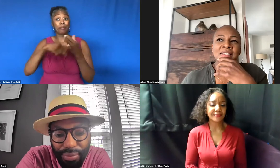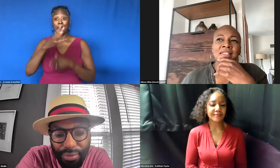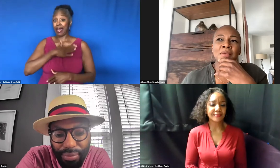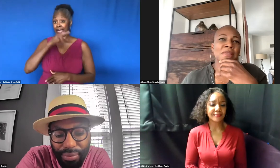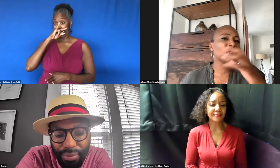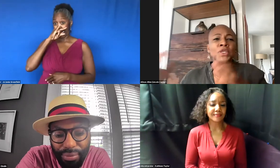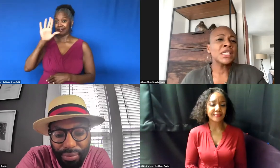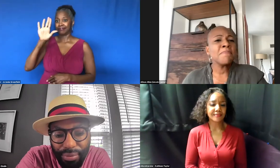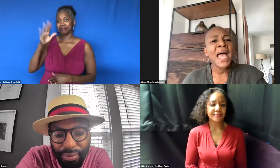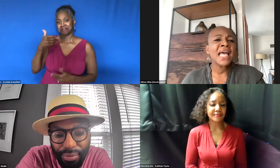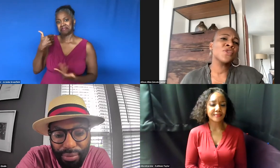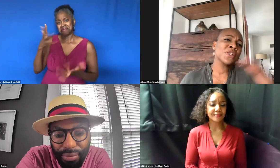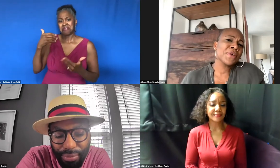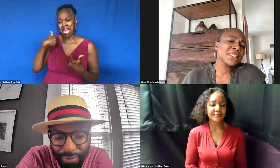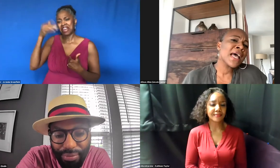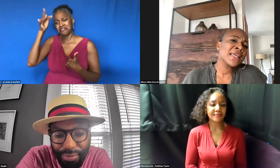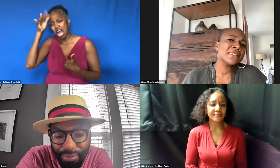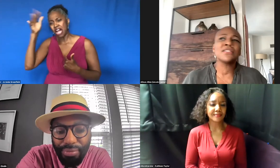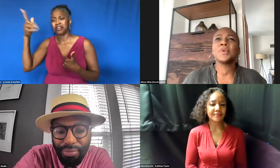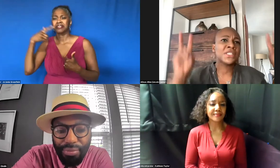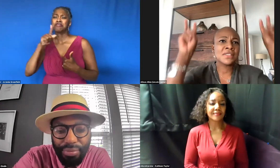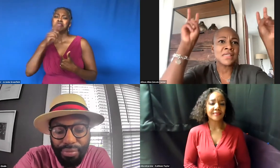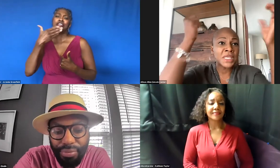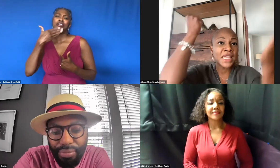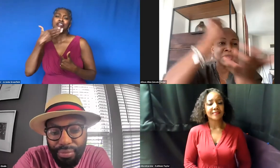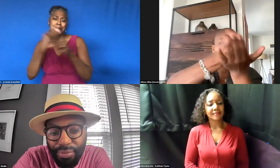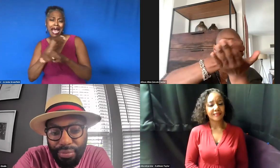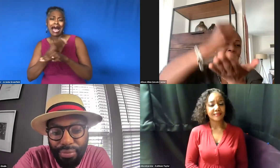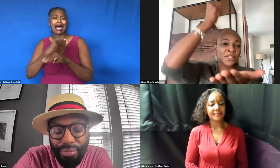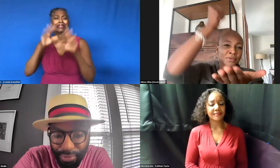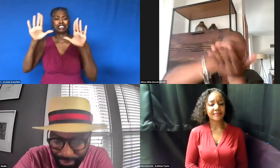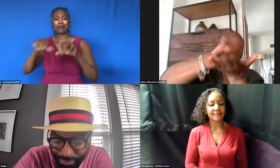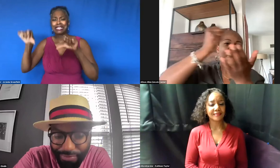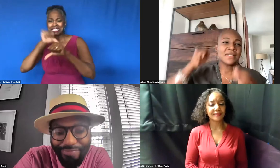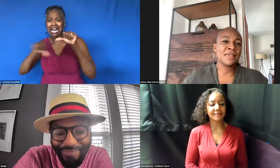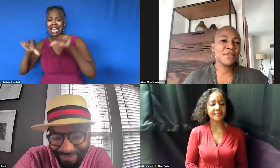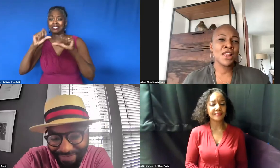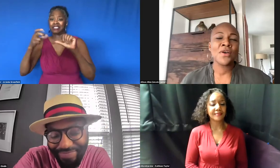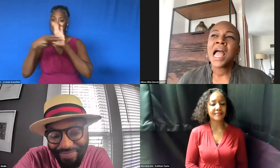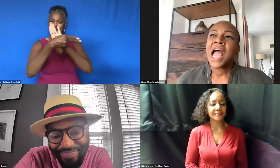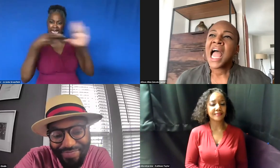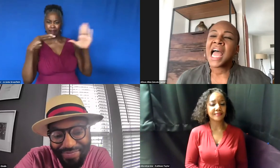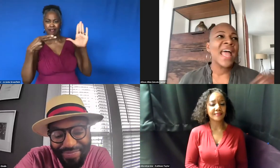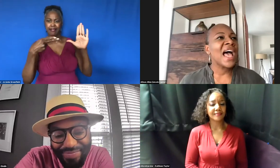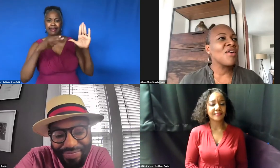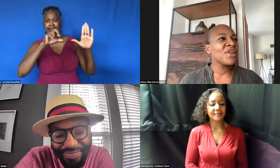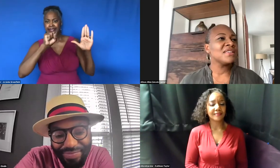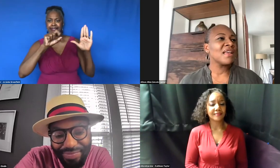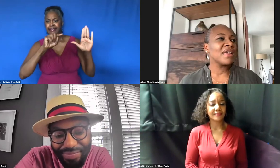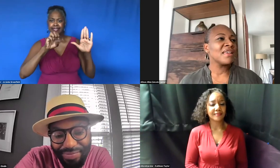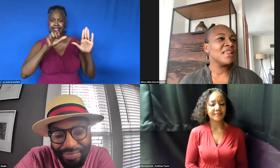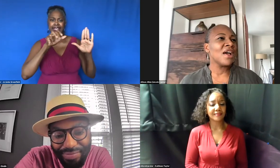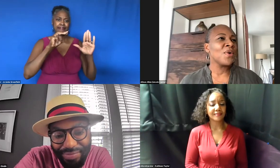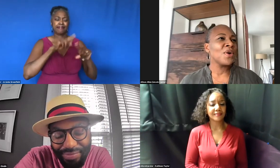and I guess to some extent he's really good at math, he's really great at science, and so we labeled him, we just STEM, you know, and now